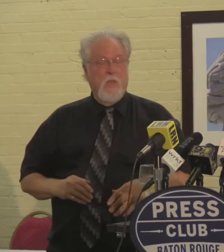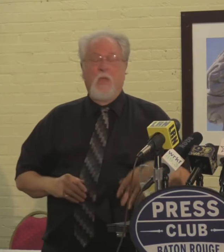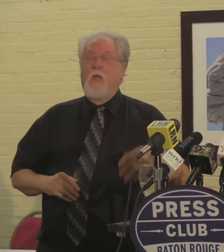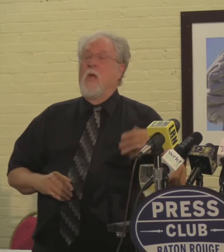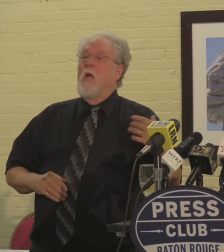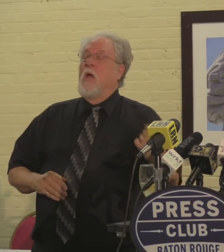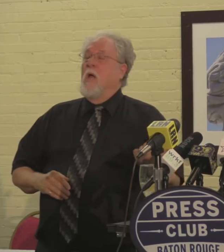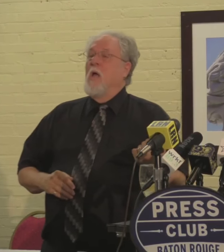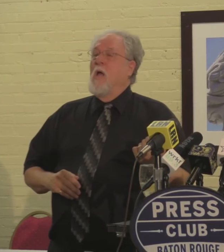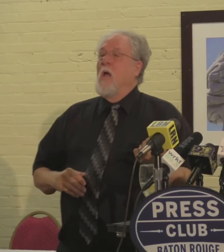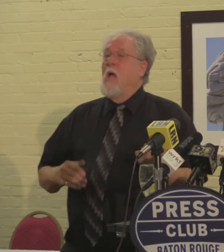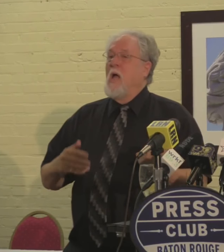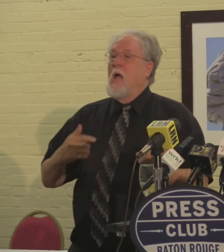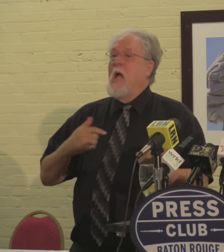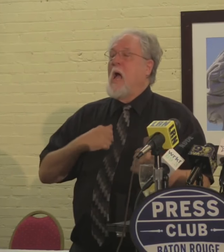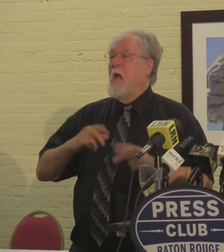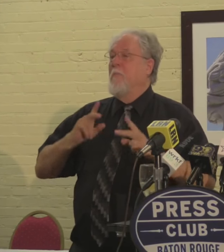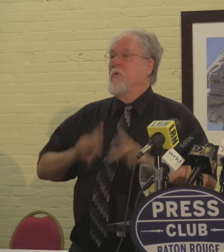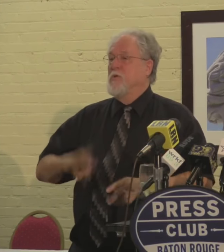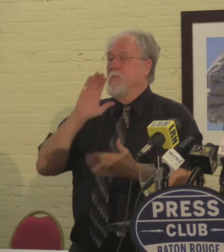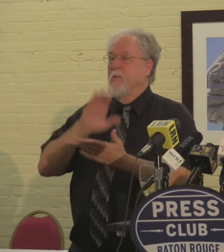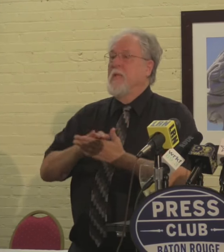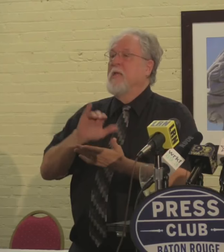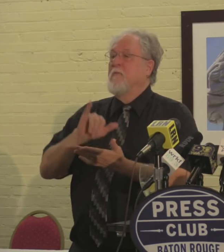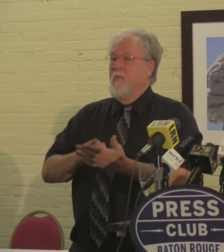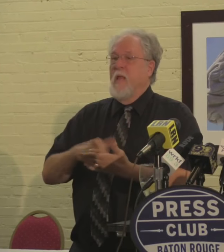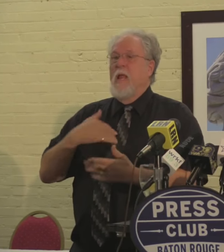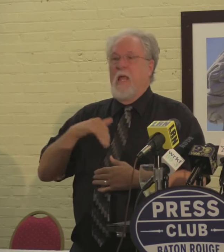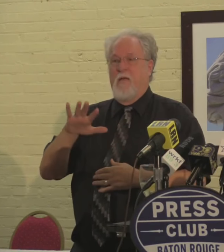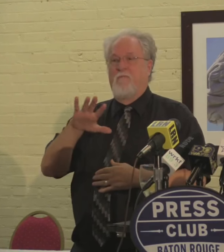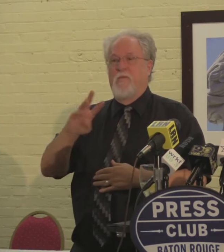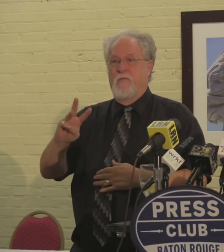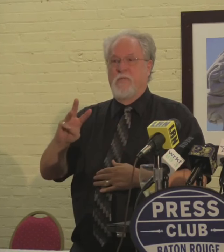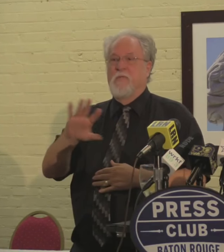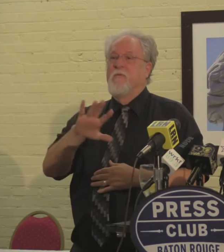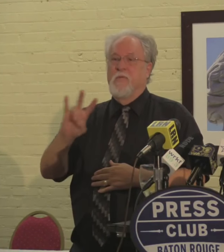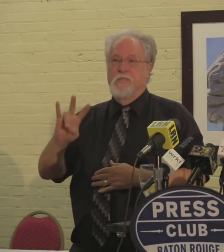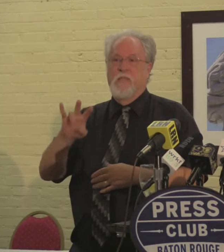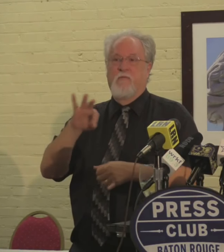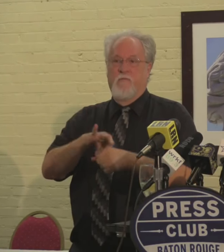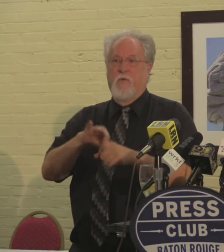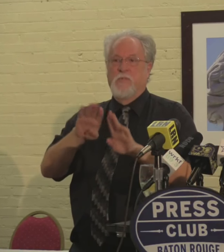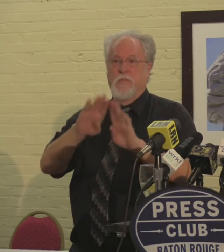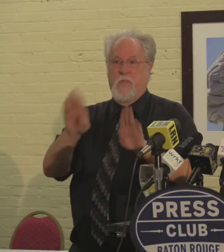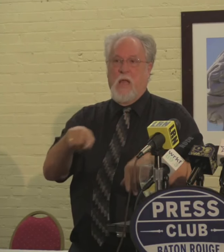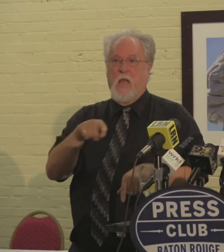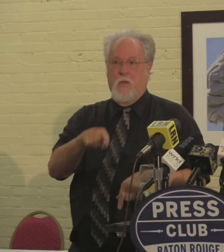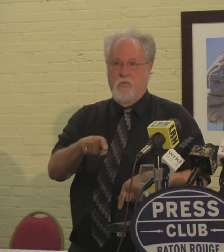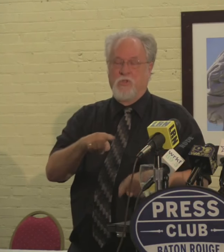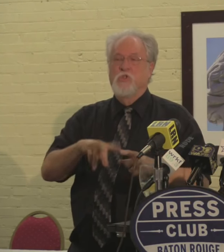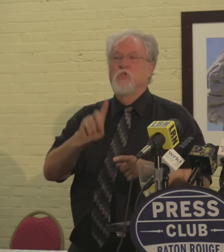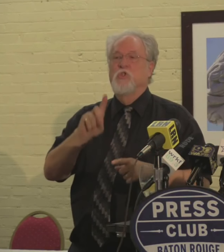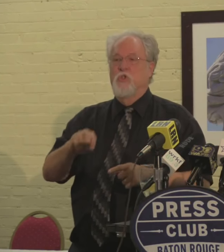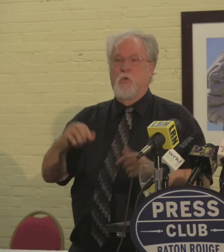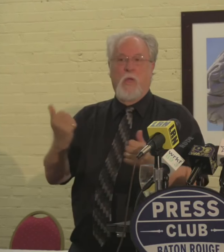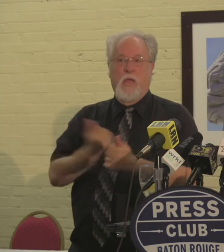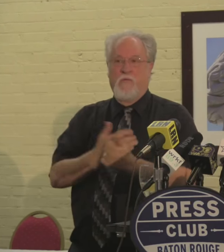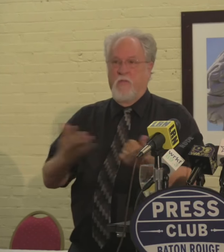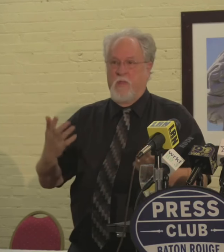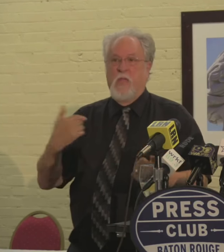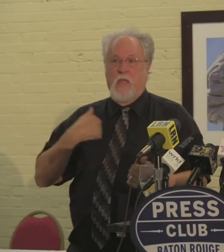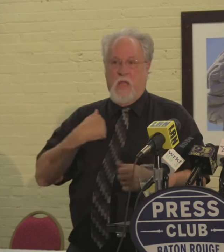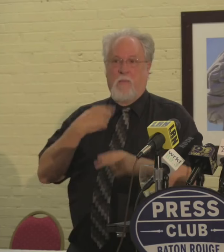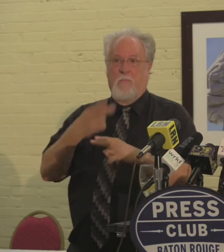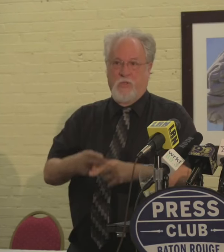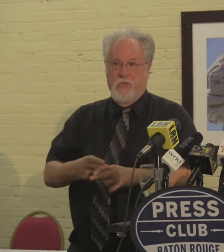well, you know, I personally believe that there's 56, 57 votes in the House to do just about everything that I